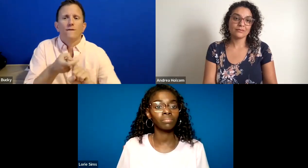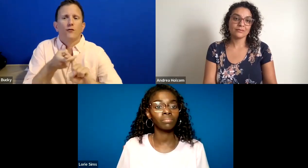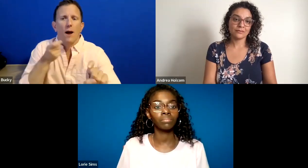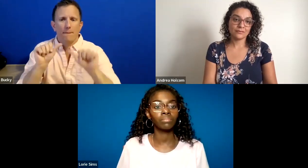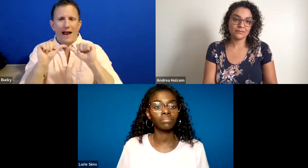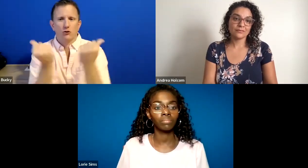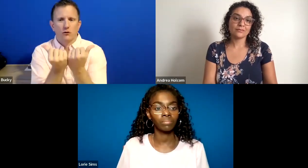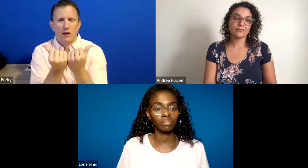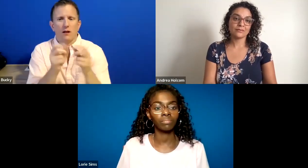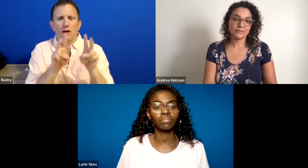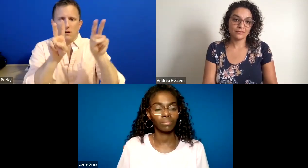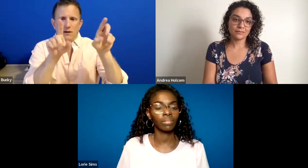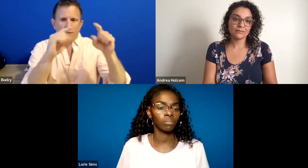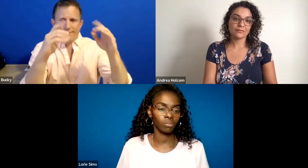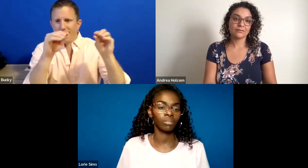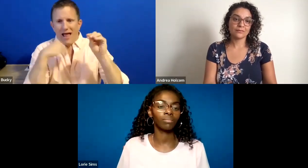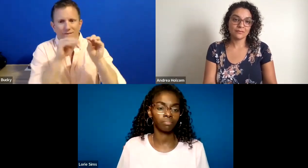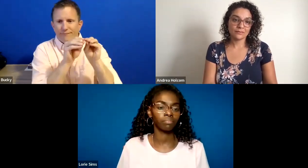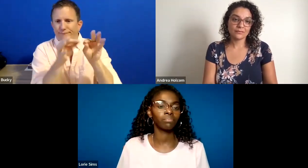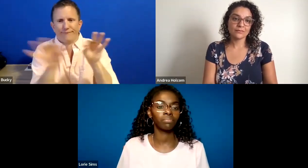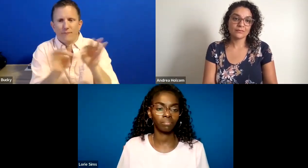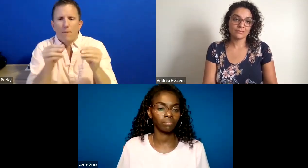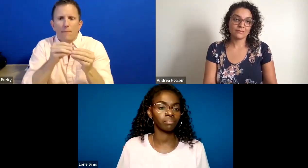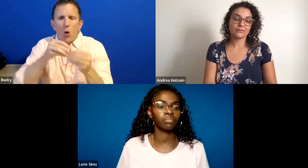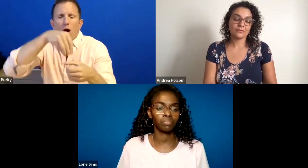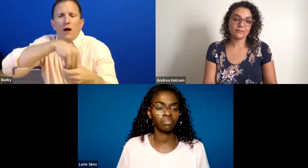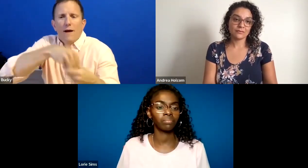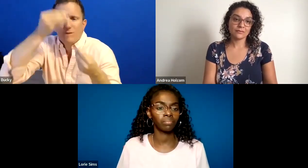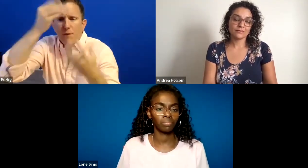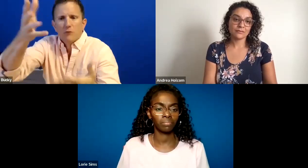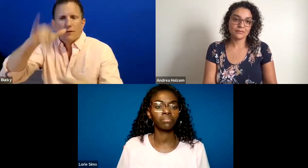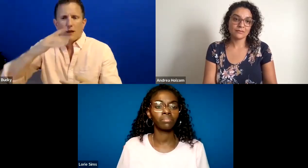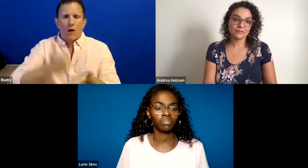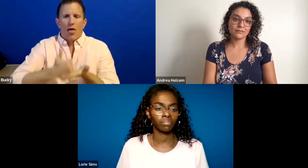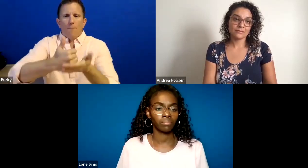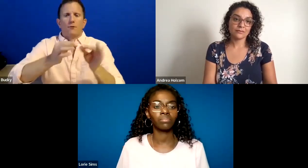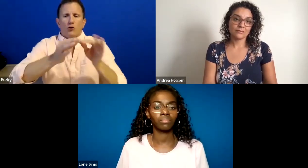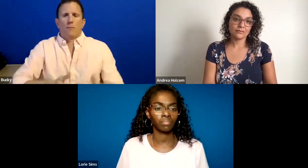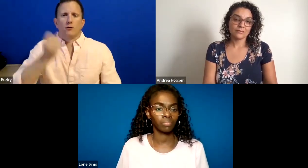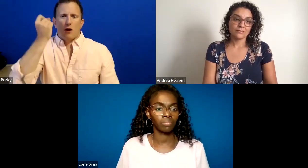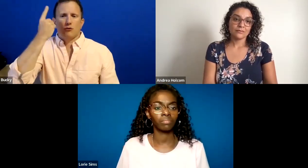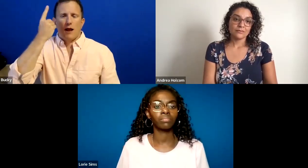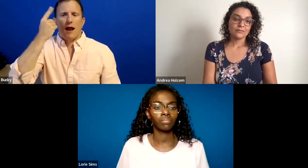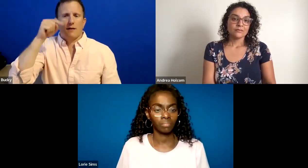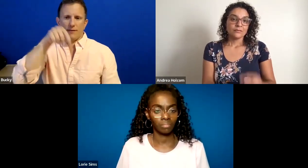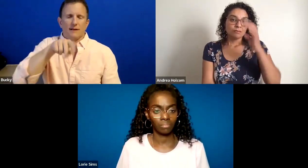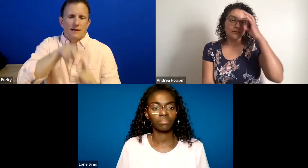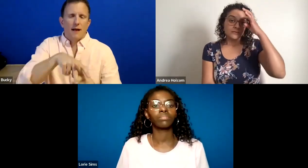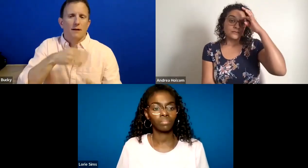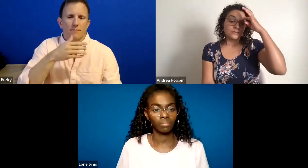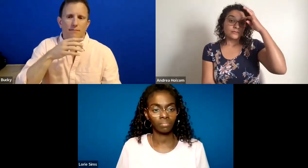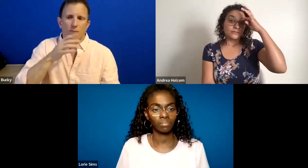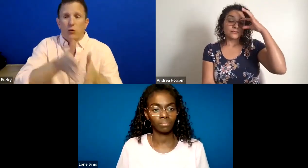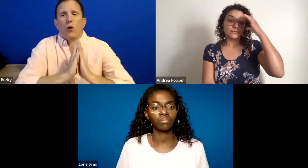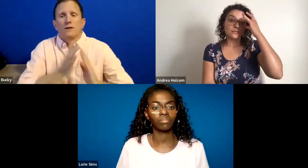information internally that didn't cause us to get too alarmed. But, you know, again, as an agency, we have responsibility to embed that